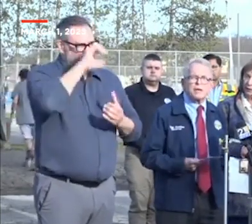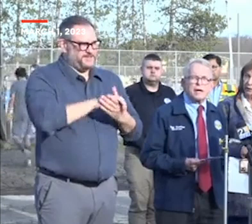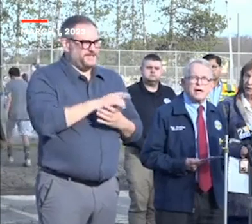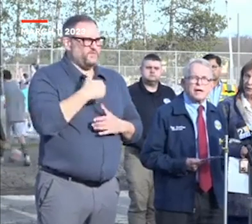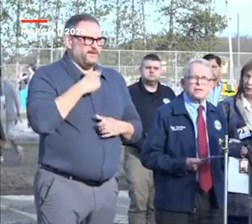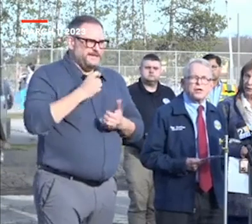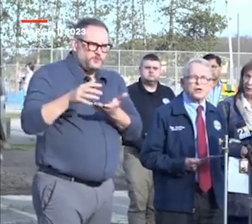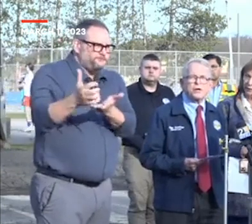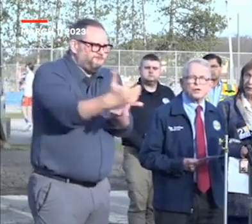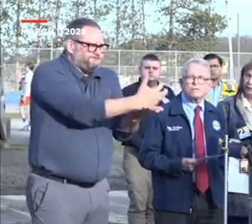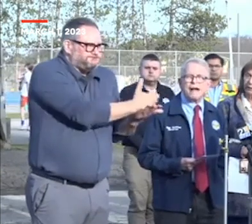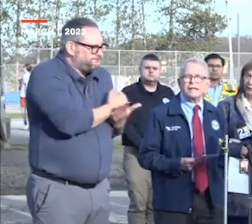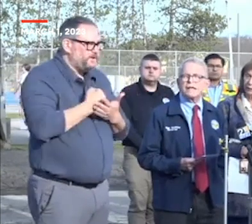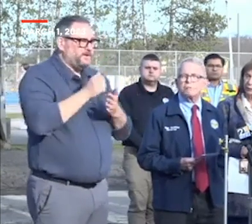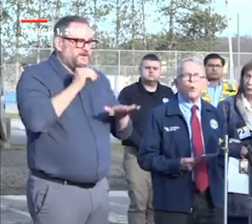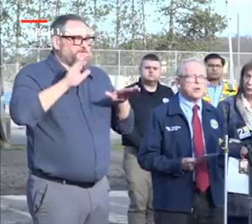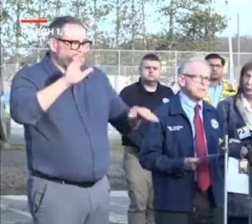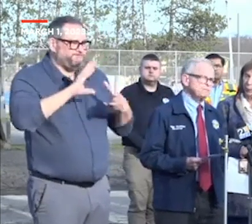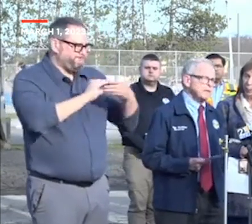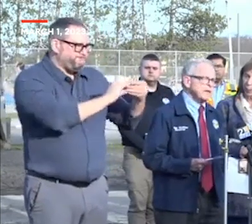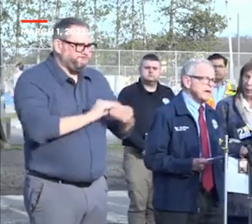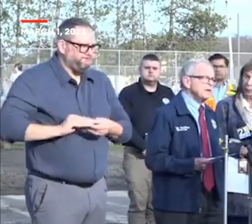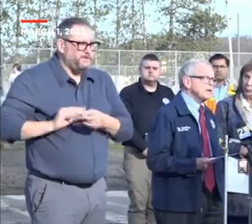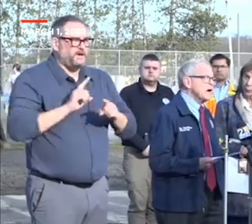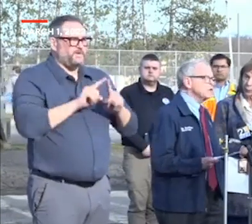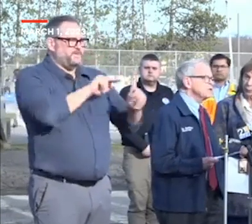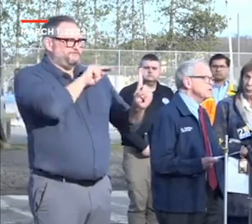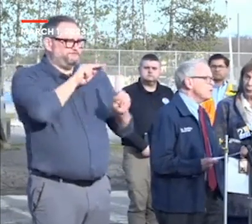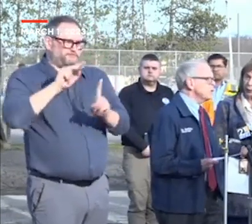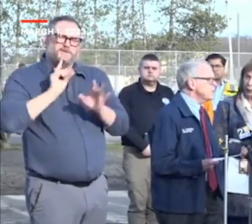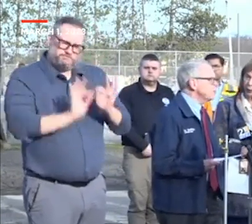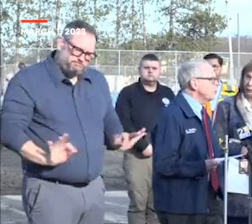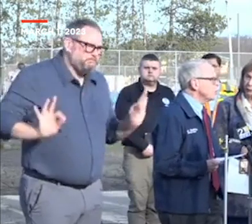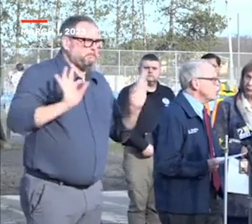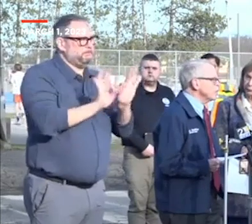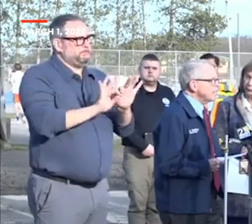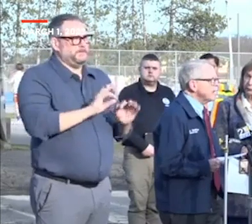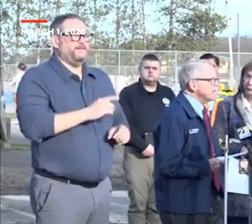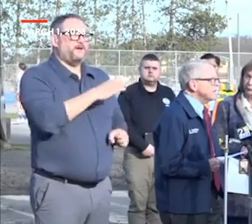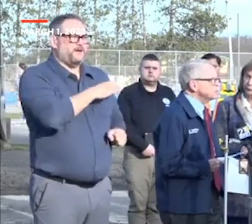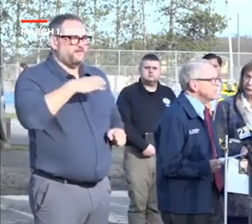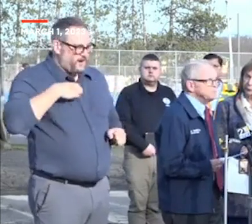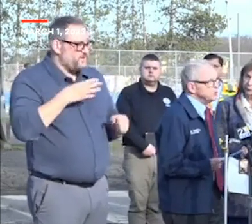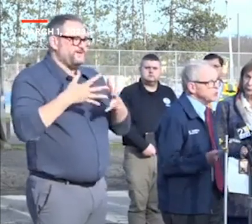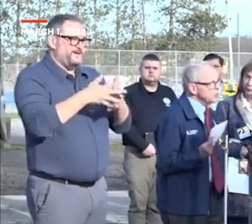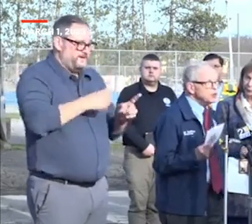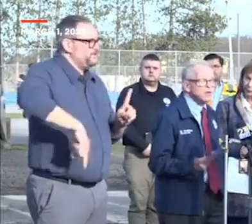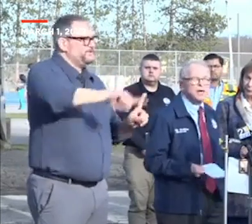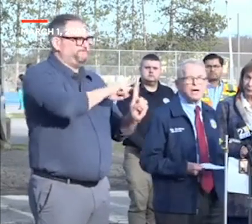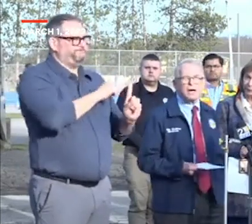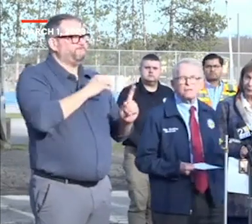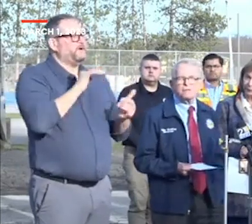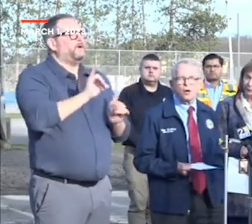witnesses in these hearings are vitally important. And the Congress and the American people will learn, as we usually